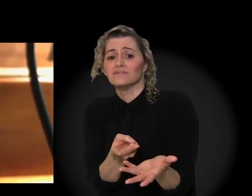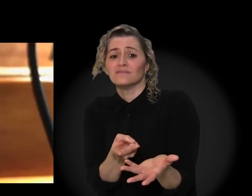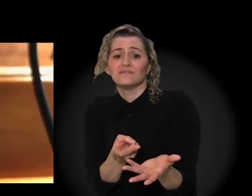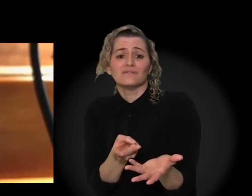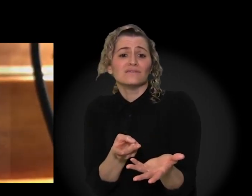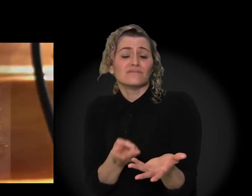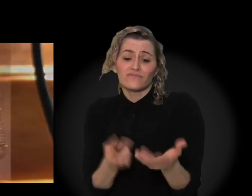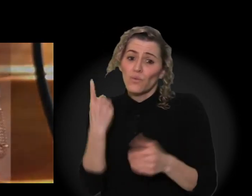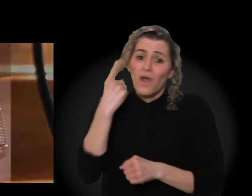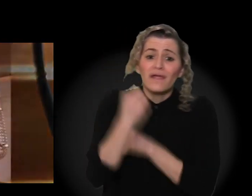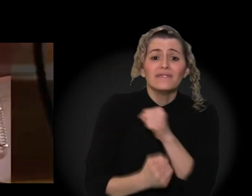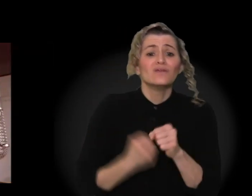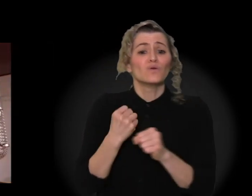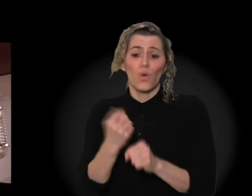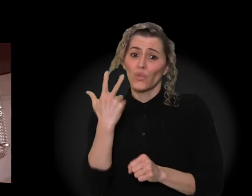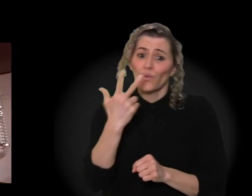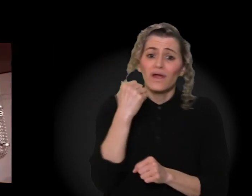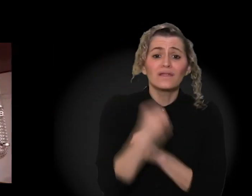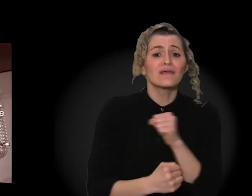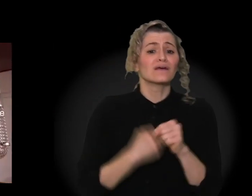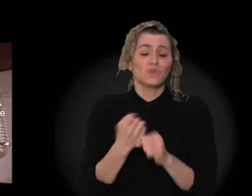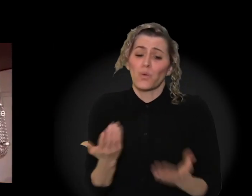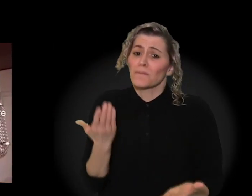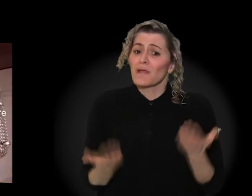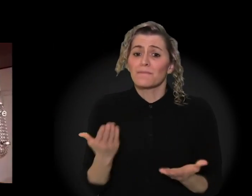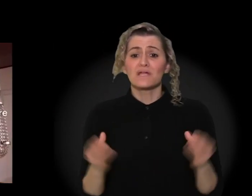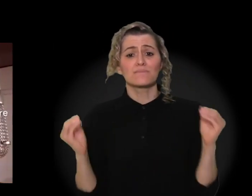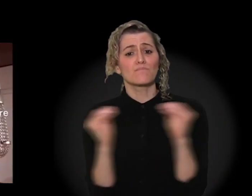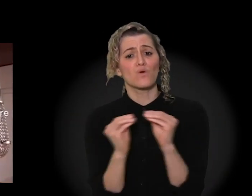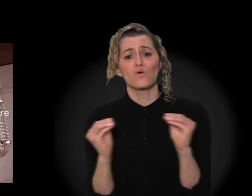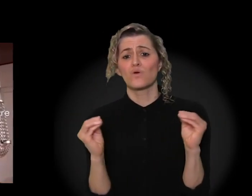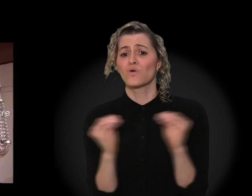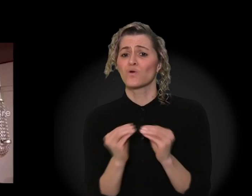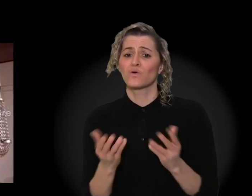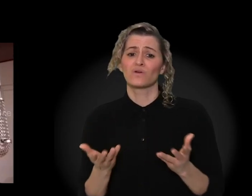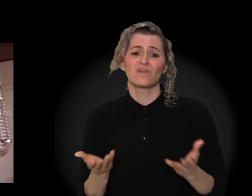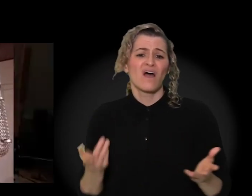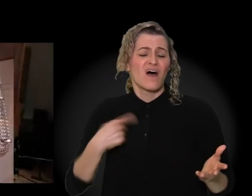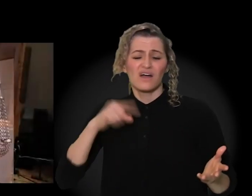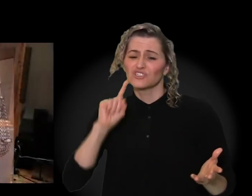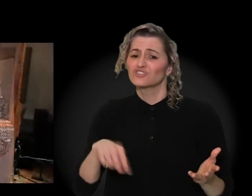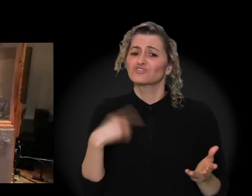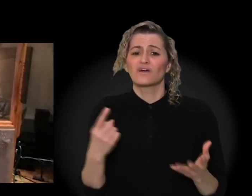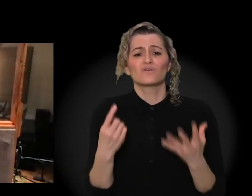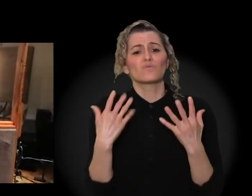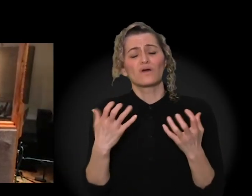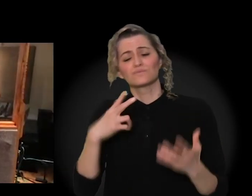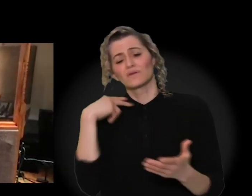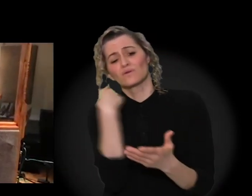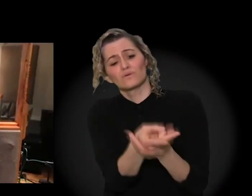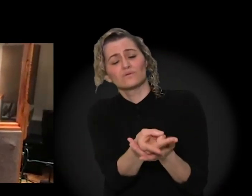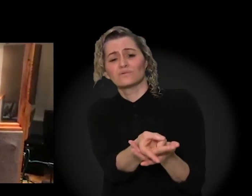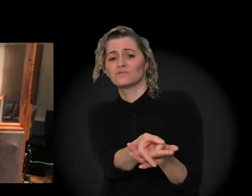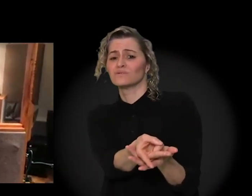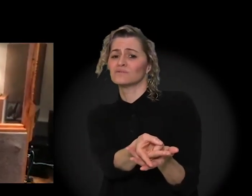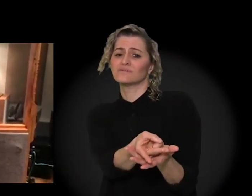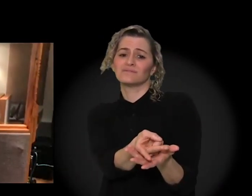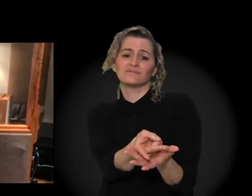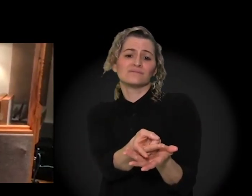horizontal for a year or three or maybe more. I just wanna be